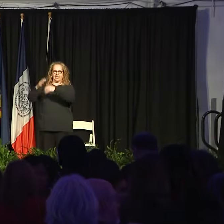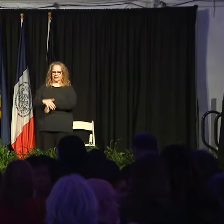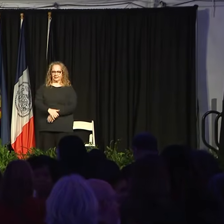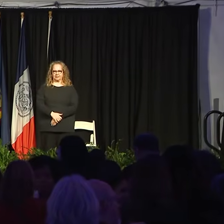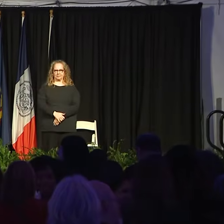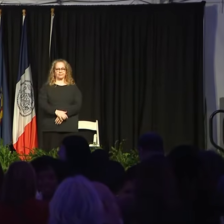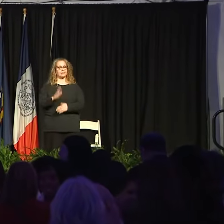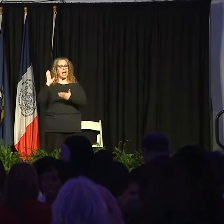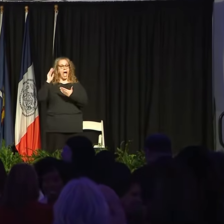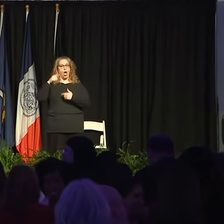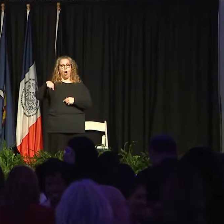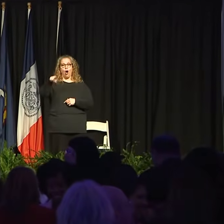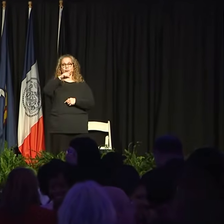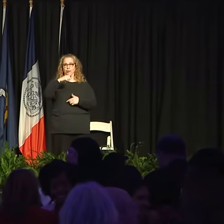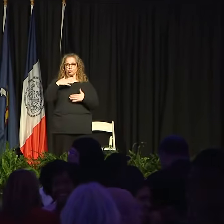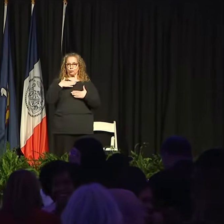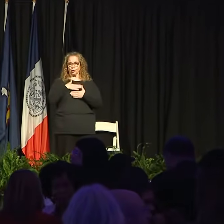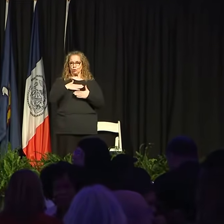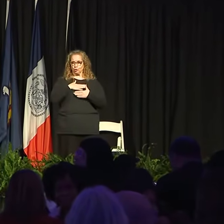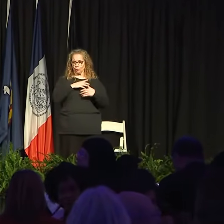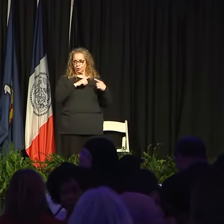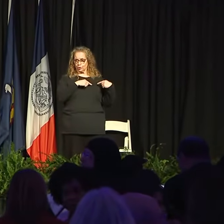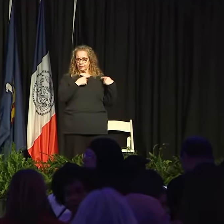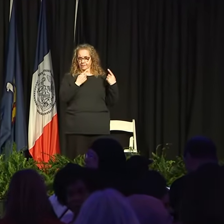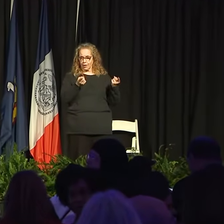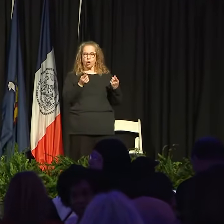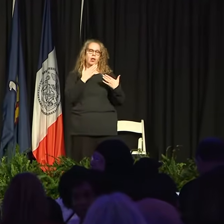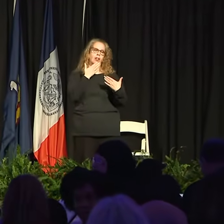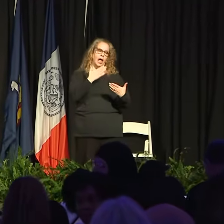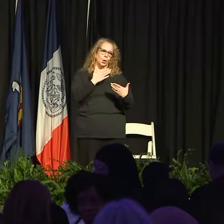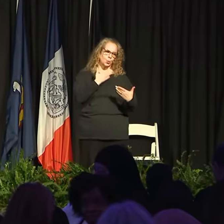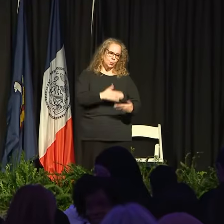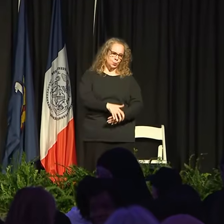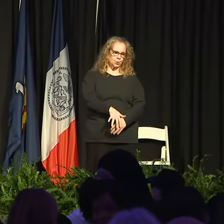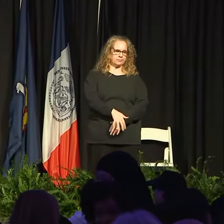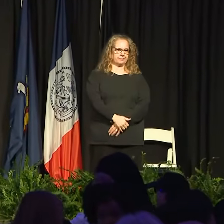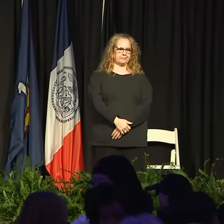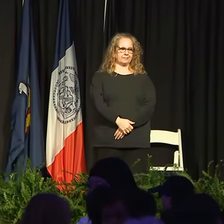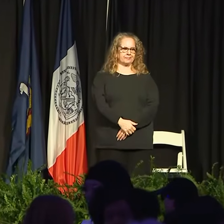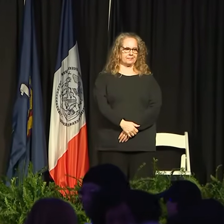I hope you're enjoying the food. Thank you.